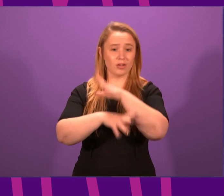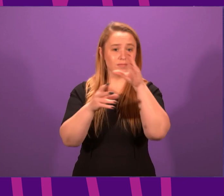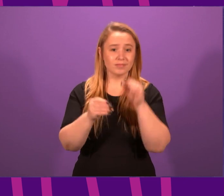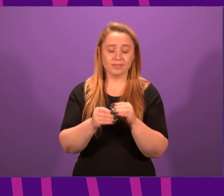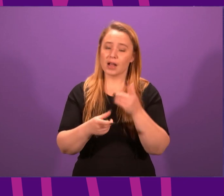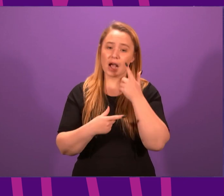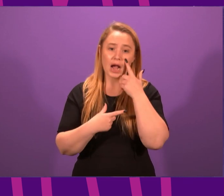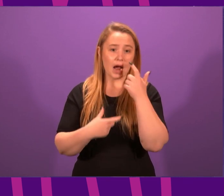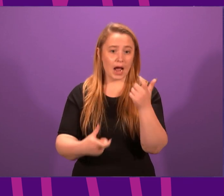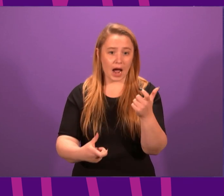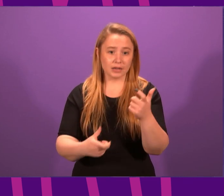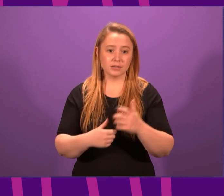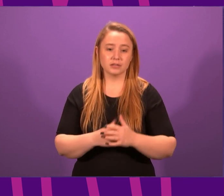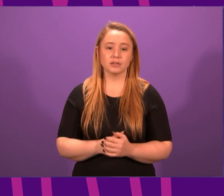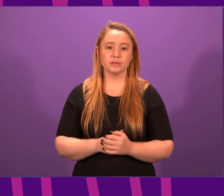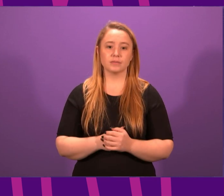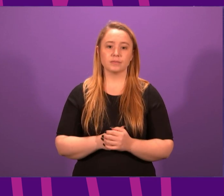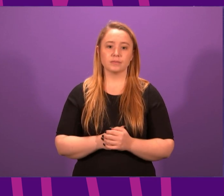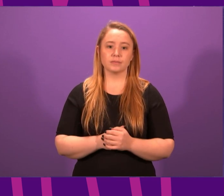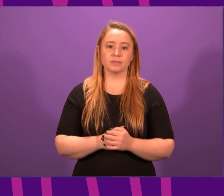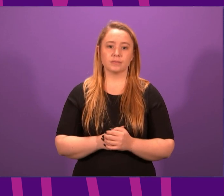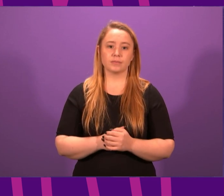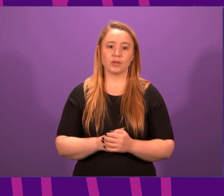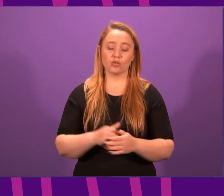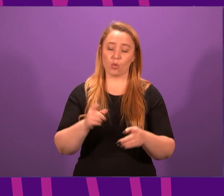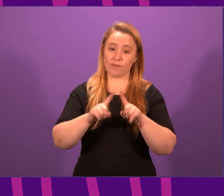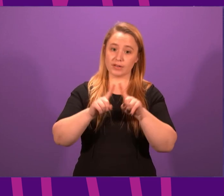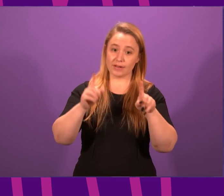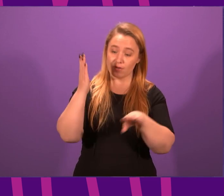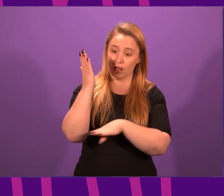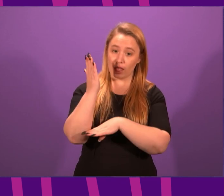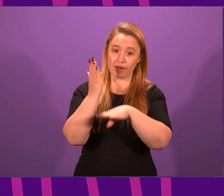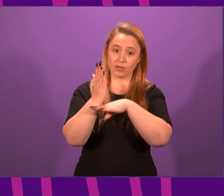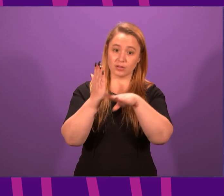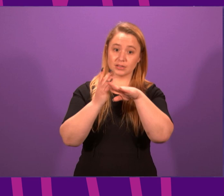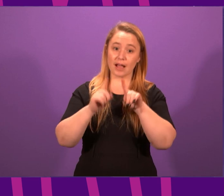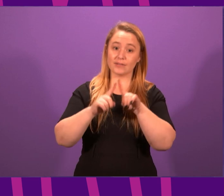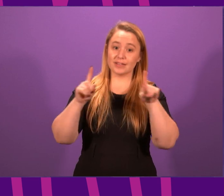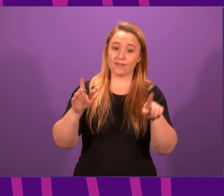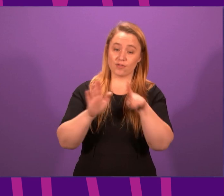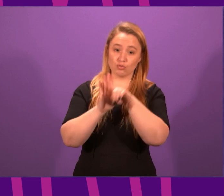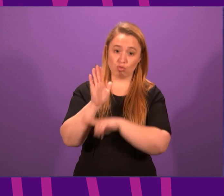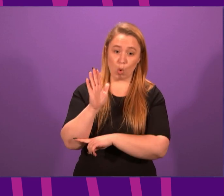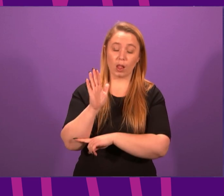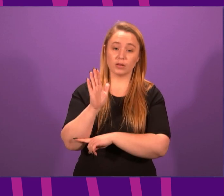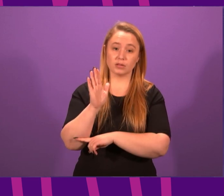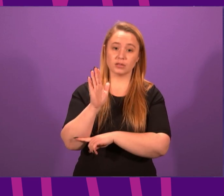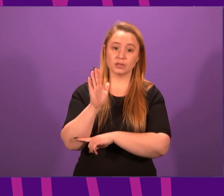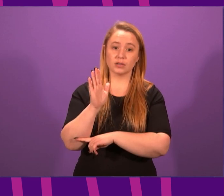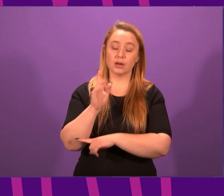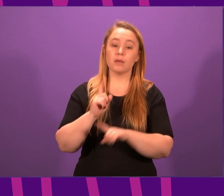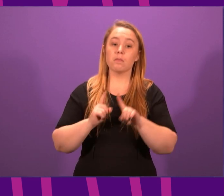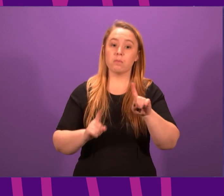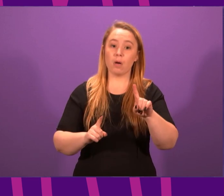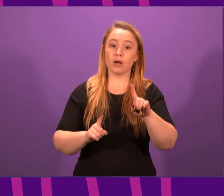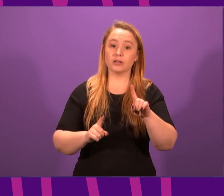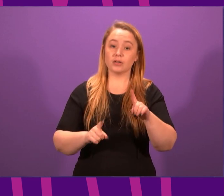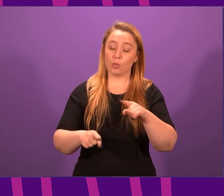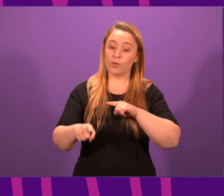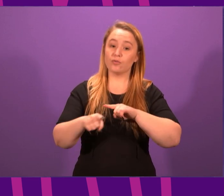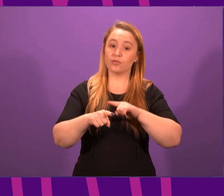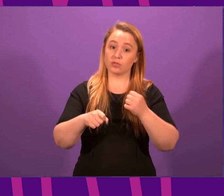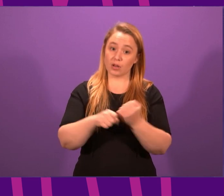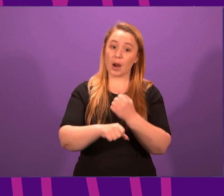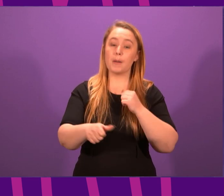the intended impact of the restrictions at different levels. But as the First Minister said earlier, we have acted where we believe we